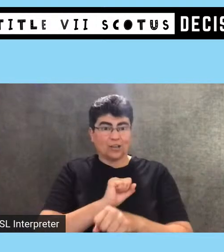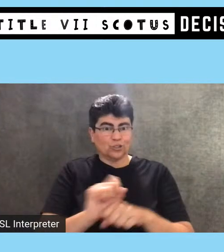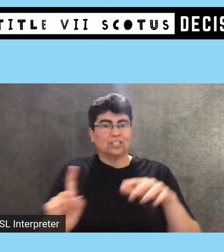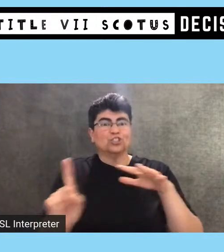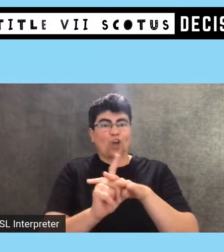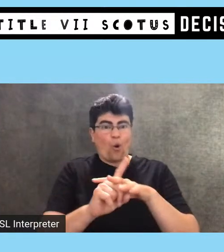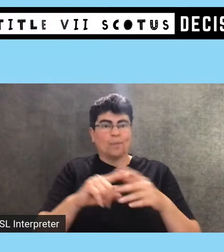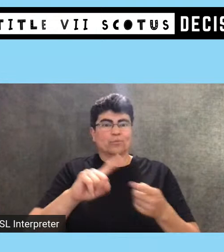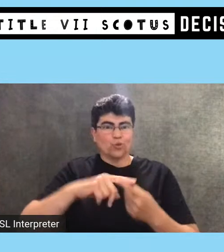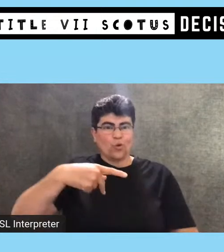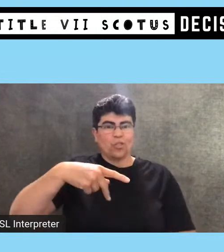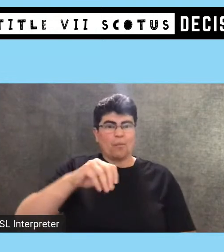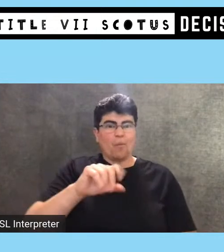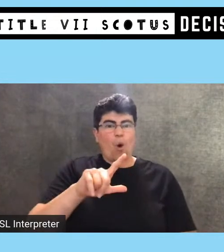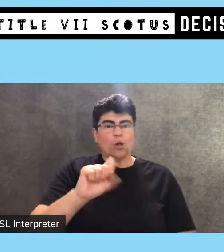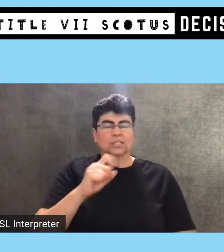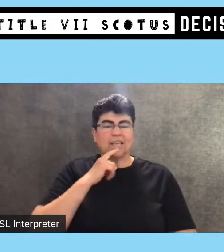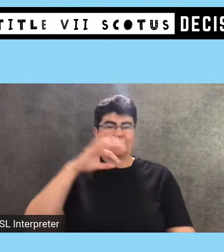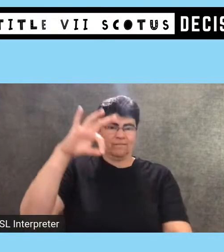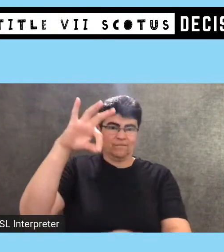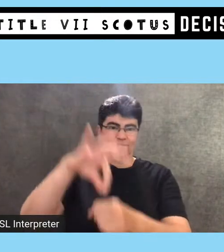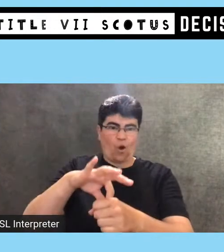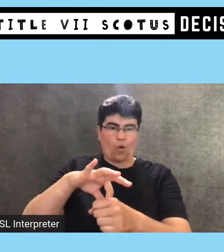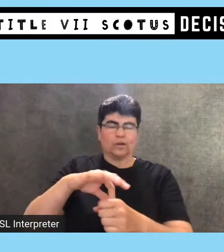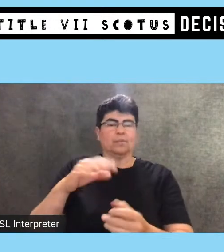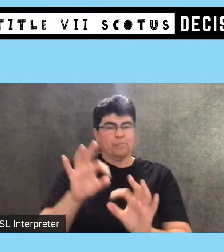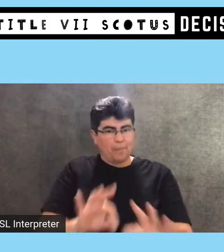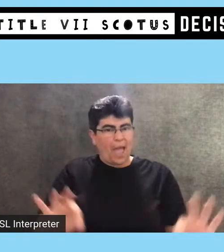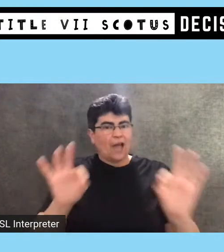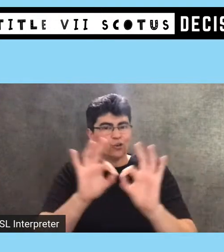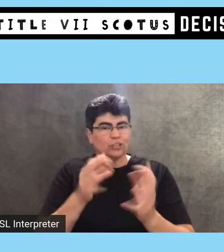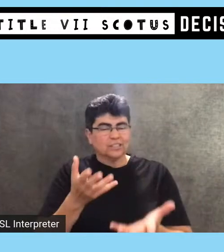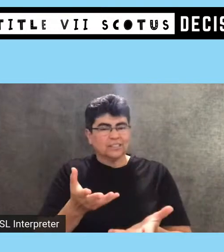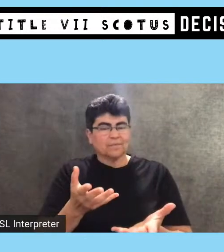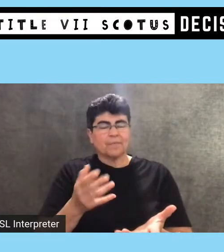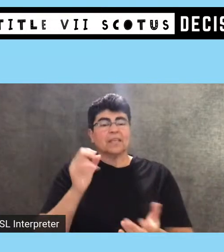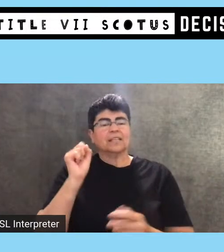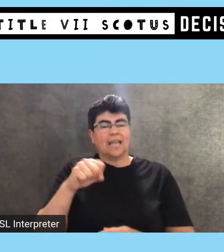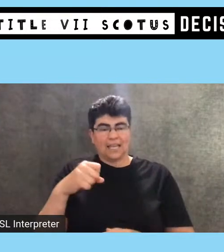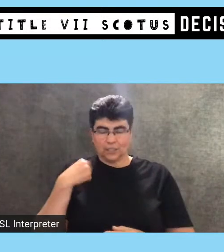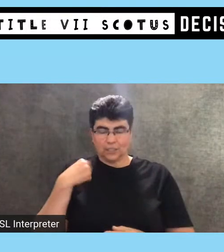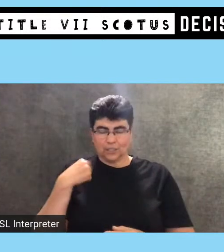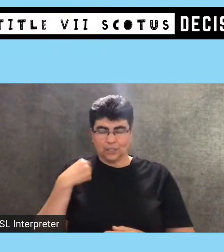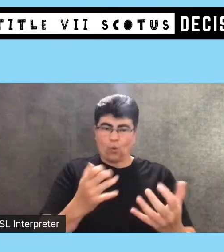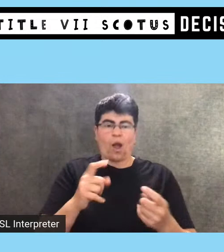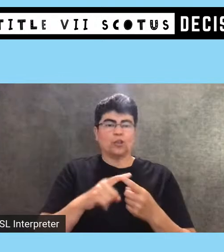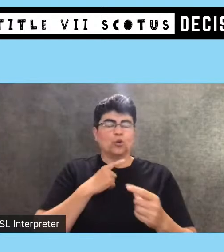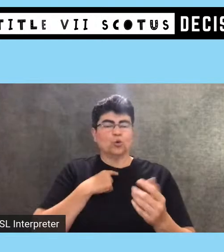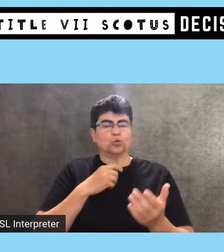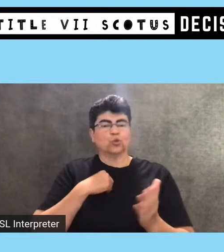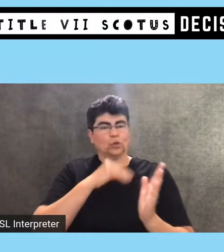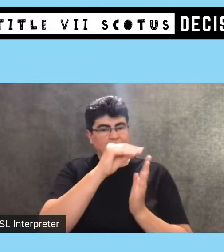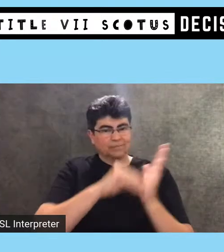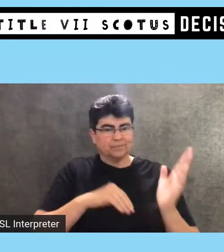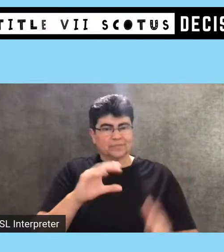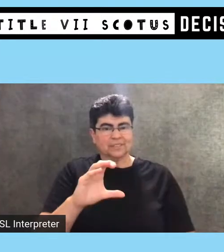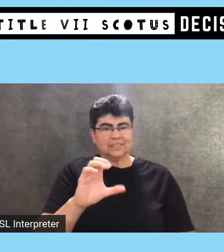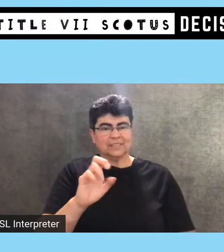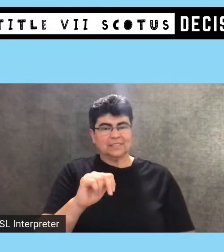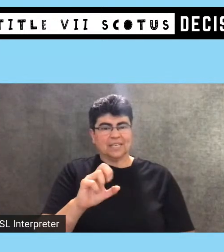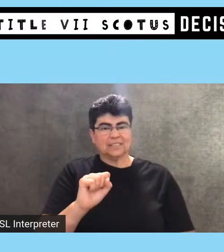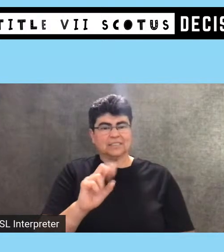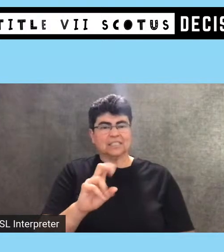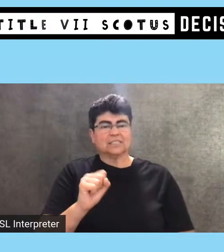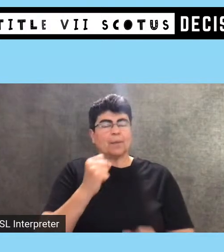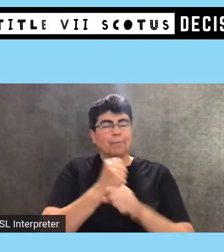the polls and vote. Voting matters. Yes, we want you to complete the census and make sure every